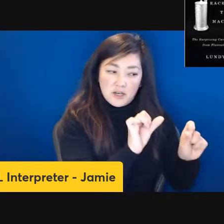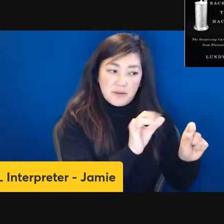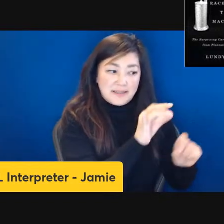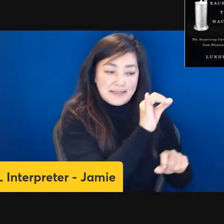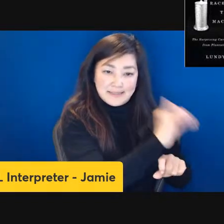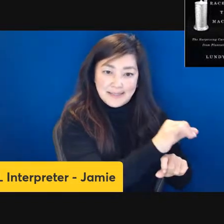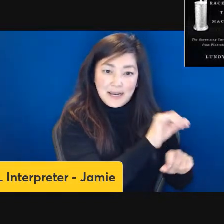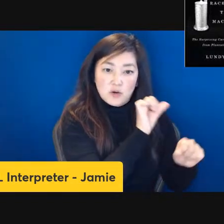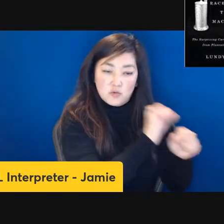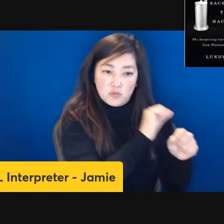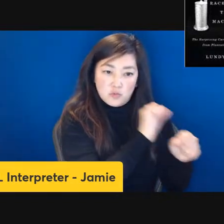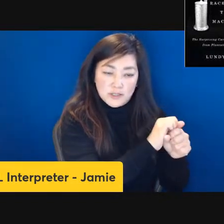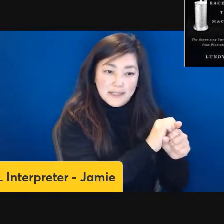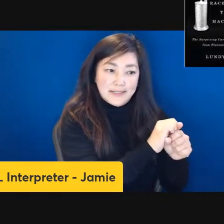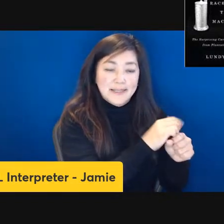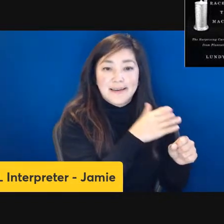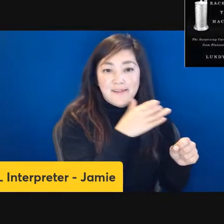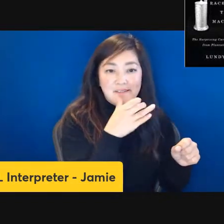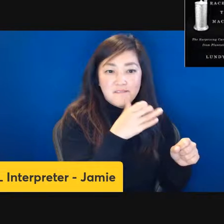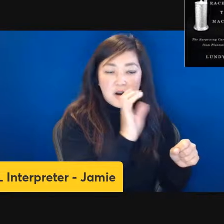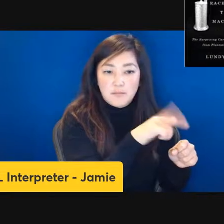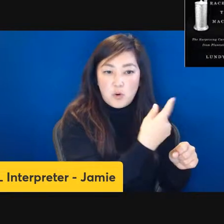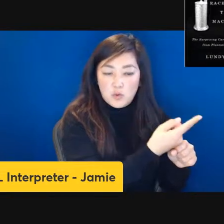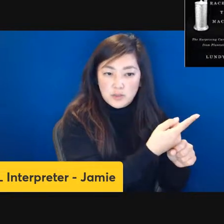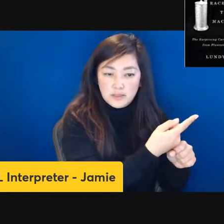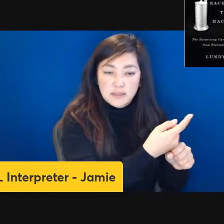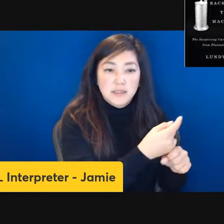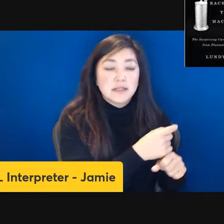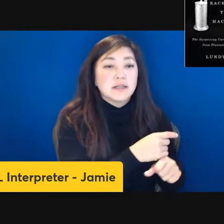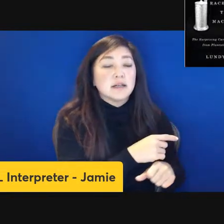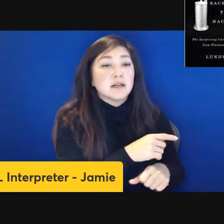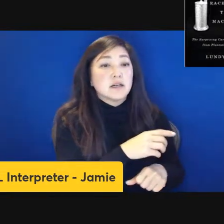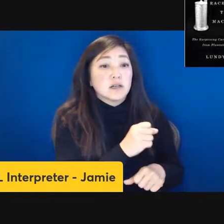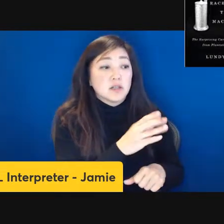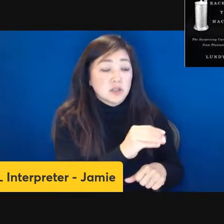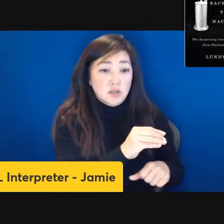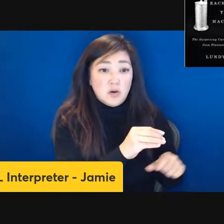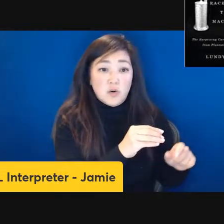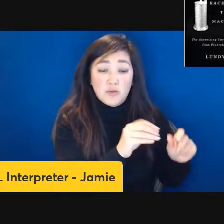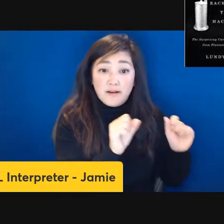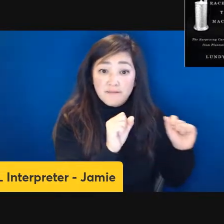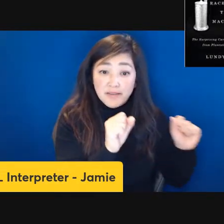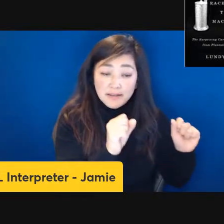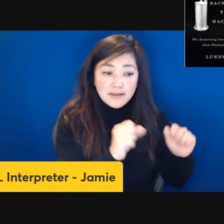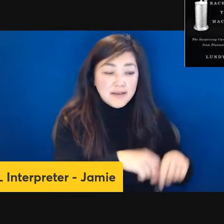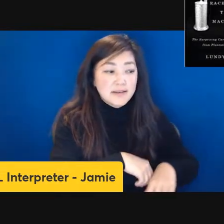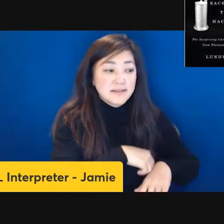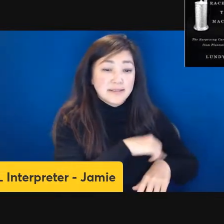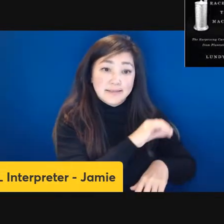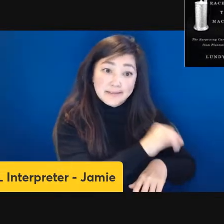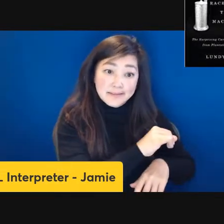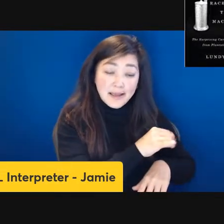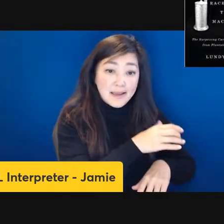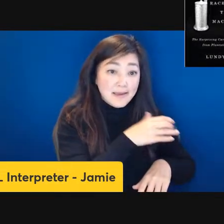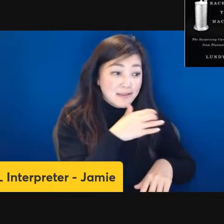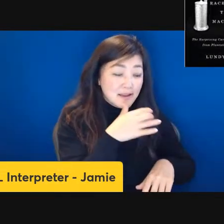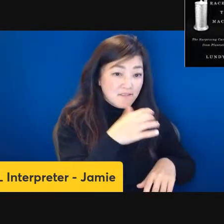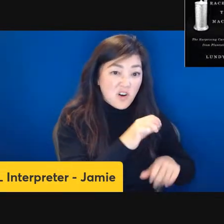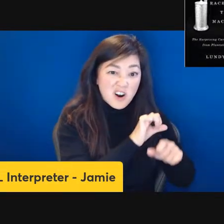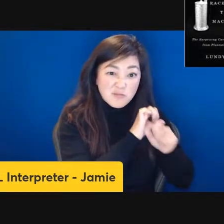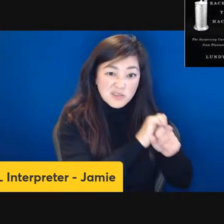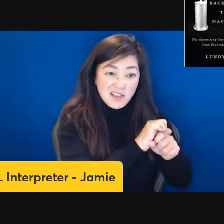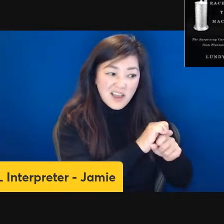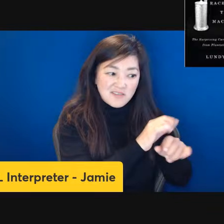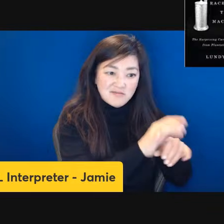labor. So fitness for agricultural labor of enslaved people is a persistent theme in the early literature